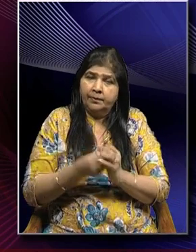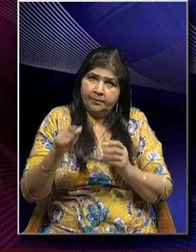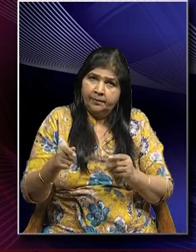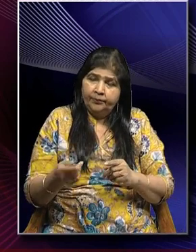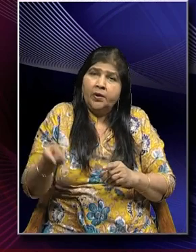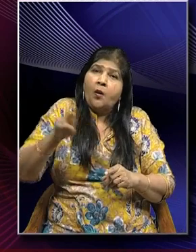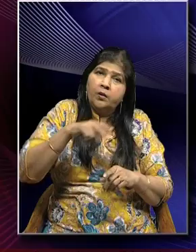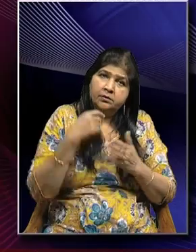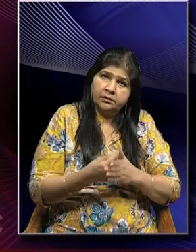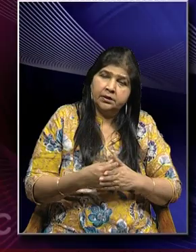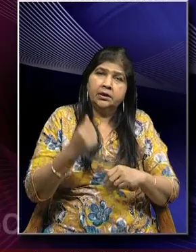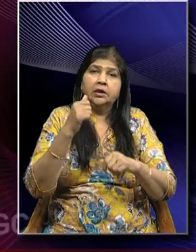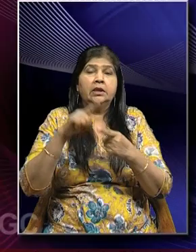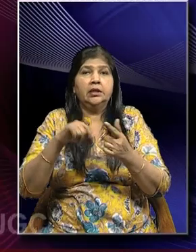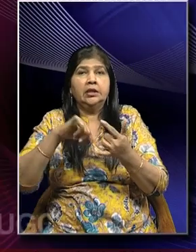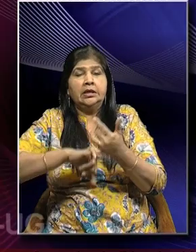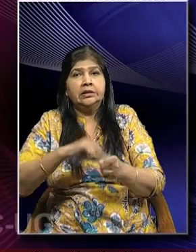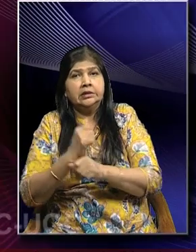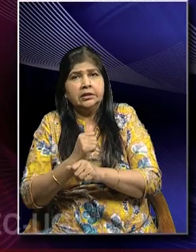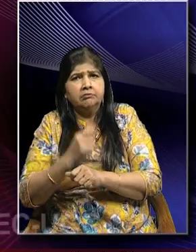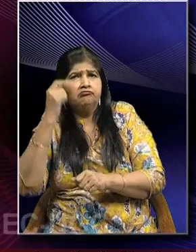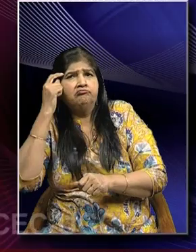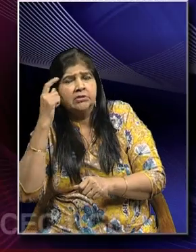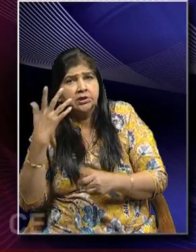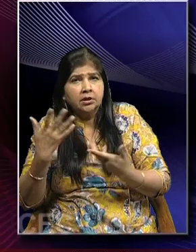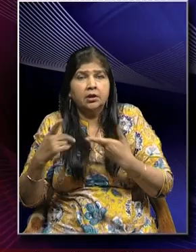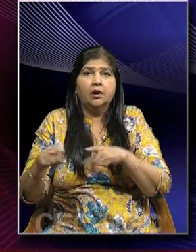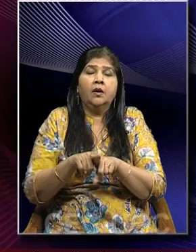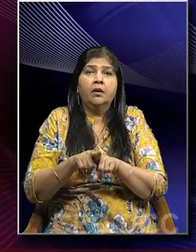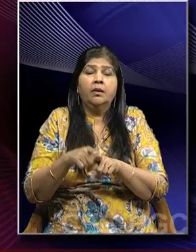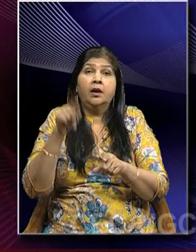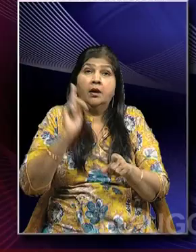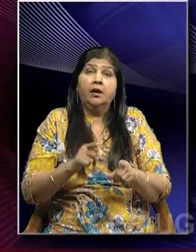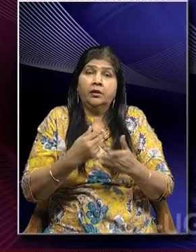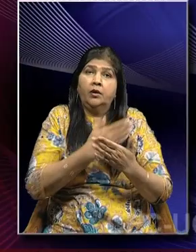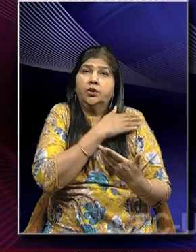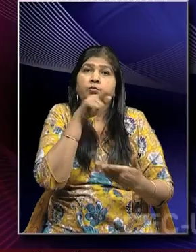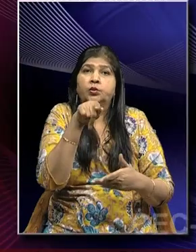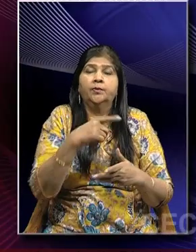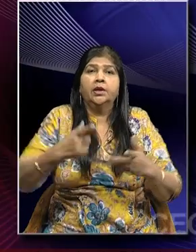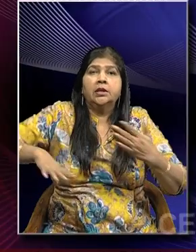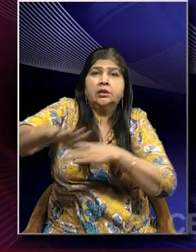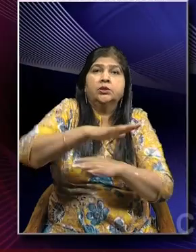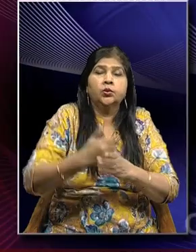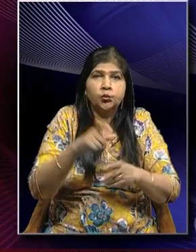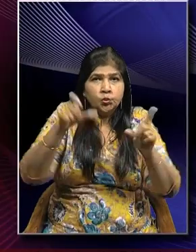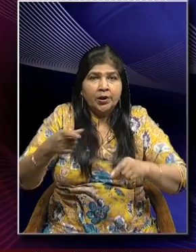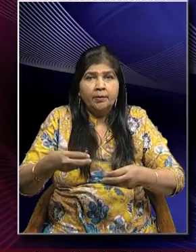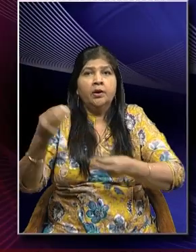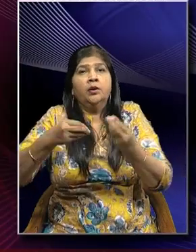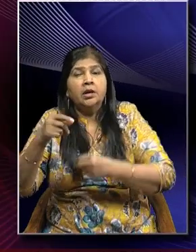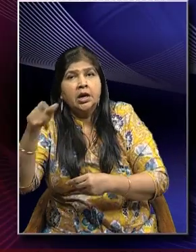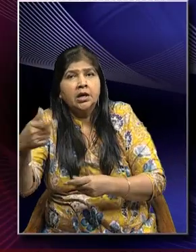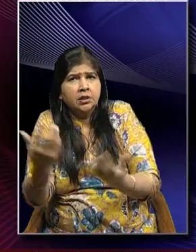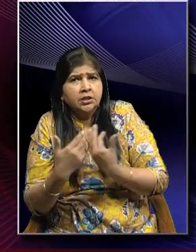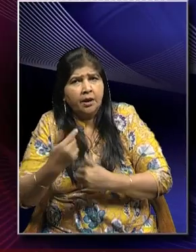but also the ESG concerns of yours, which is going to be accounted for by the society at large, by your customers,